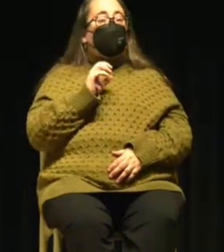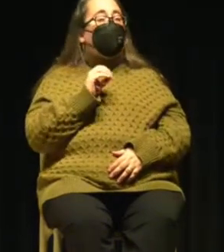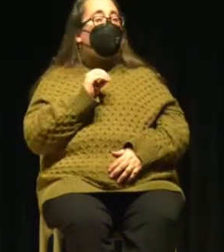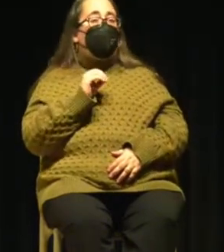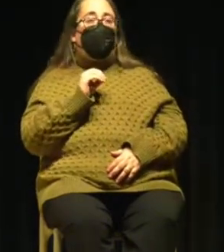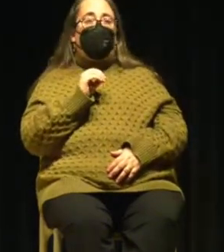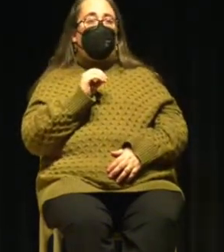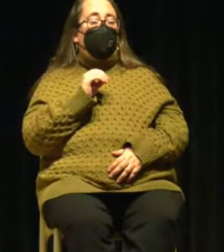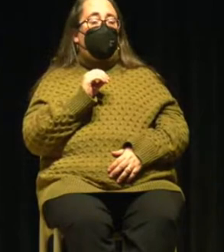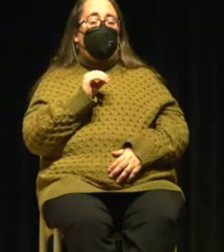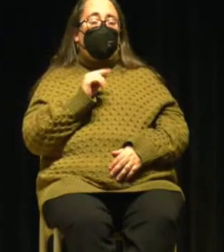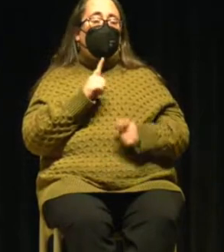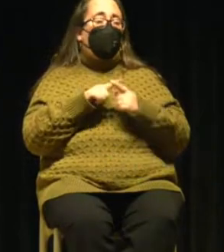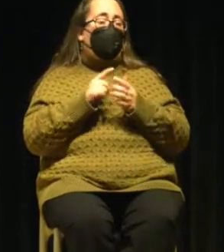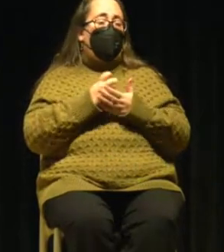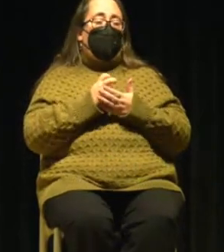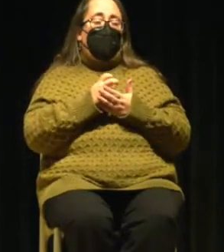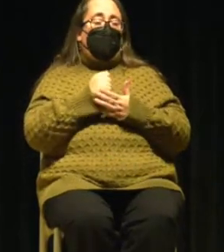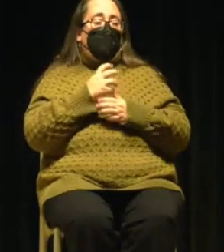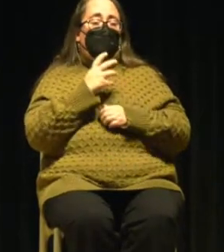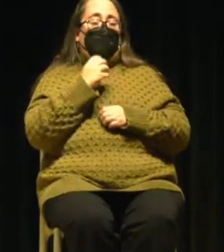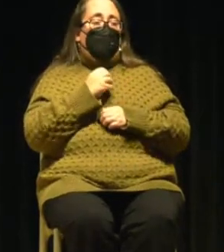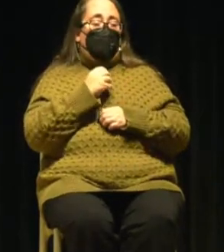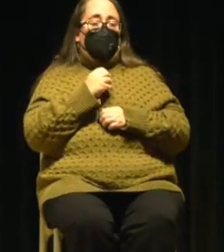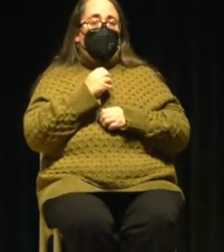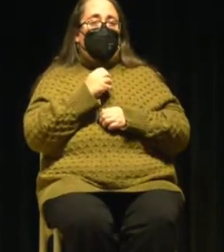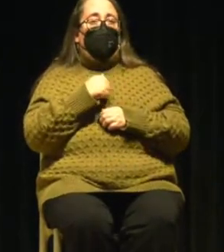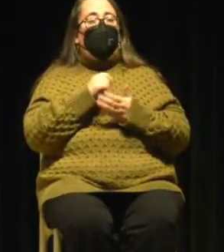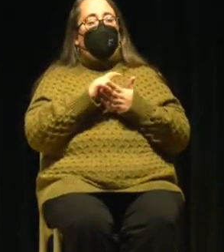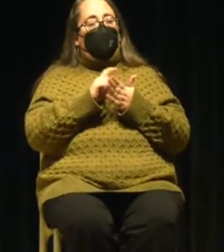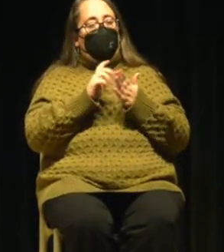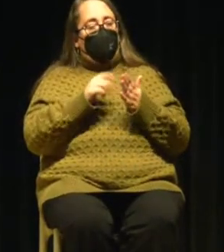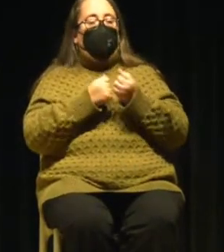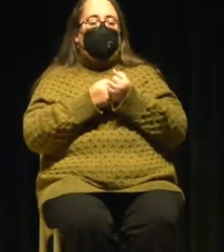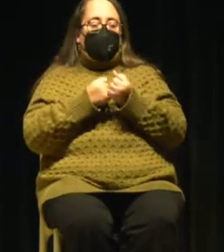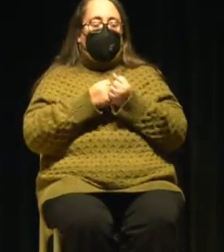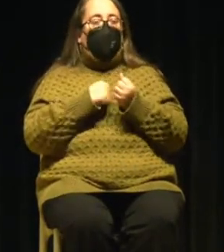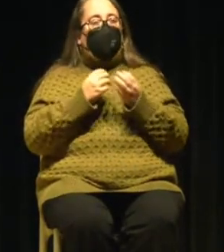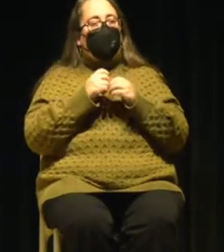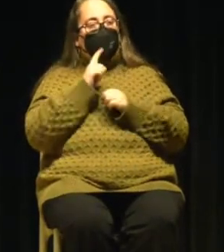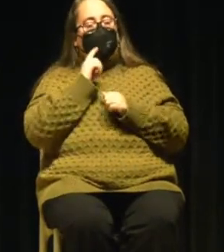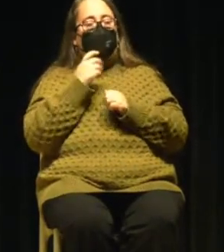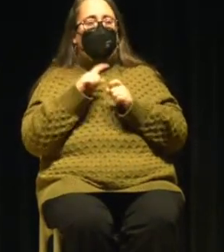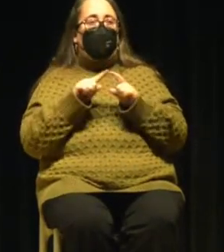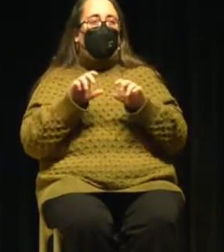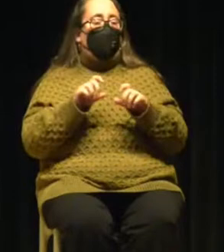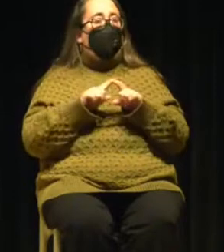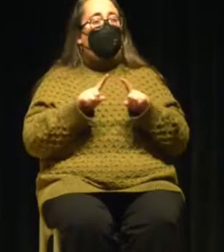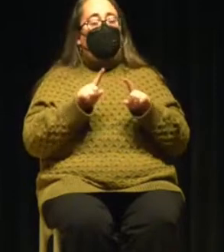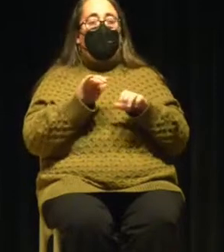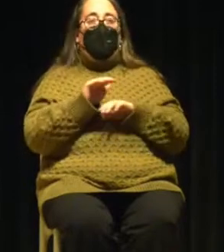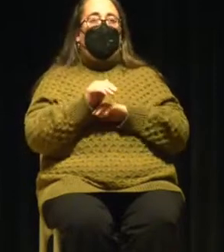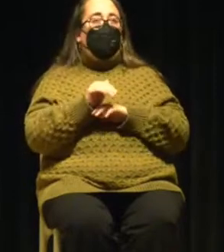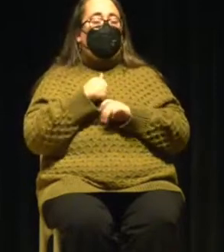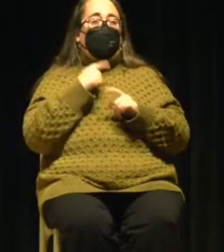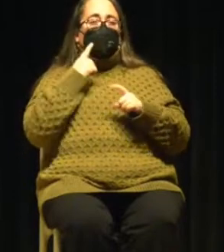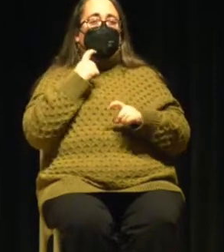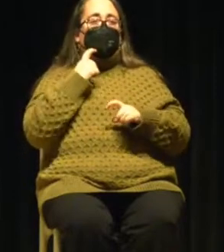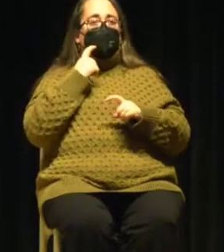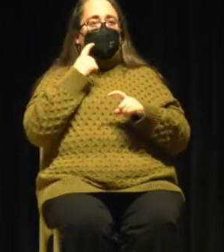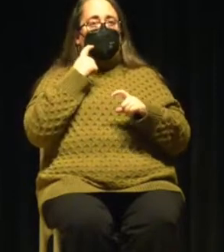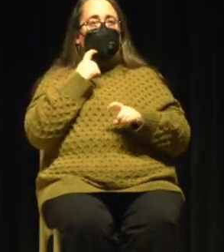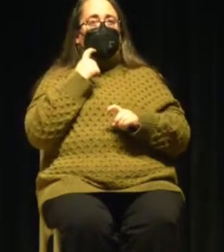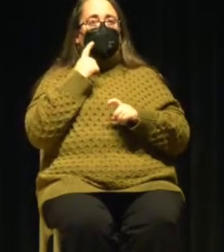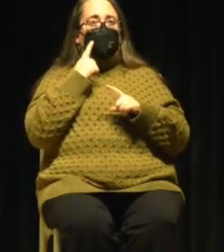don't want to lose sleep over this, especially when you're like, I'm a lawyer, I'm an advocate, I have more serious than, but there were nights when I cried about this stuff.